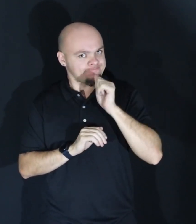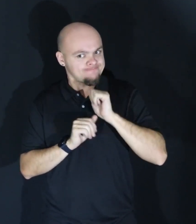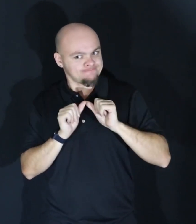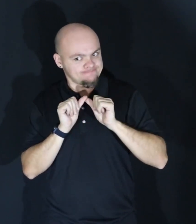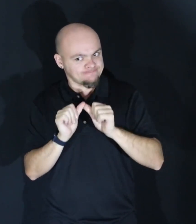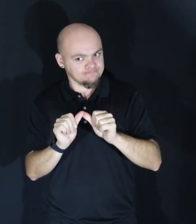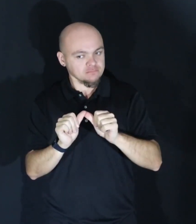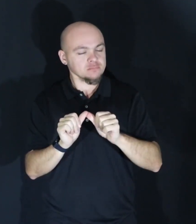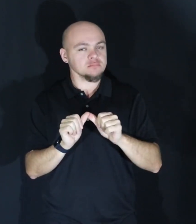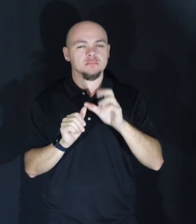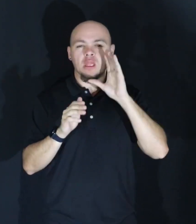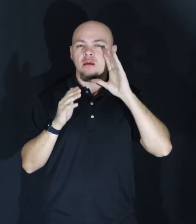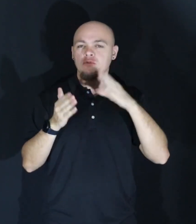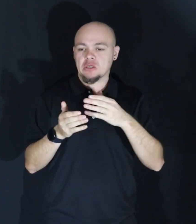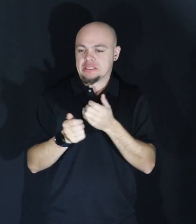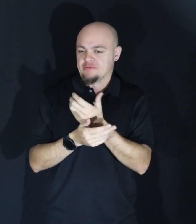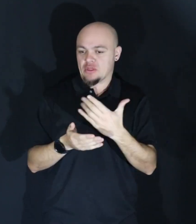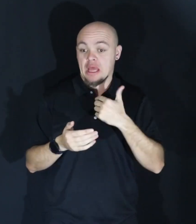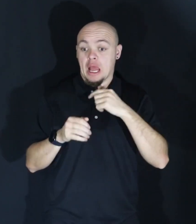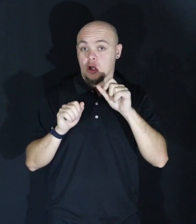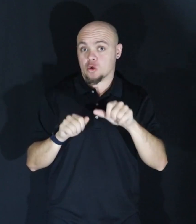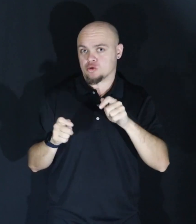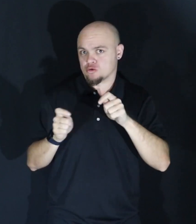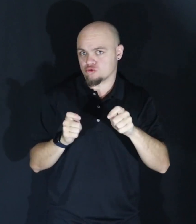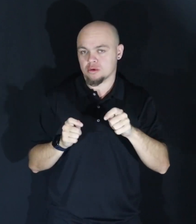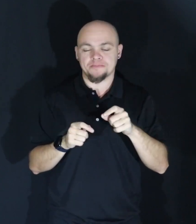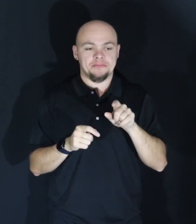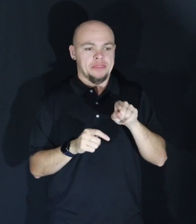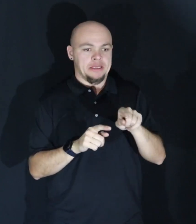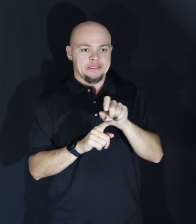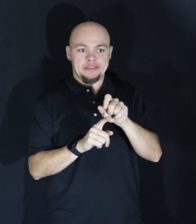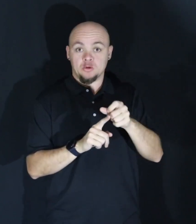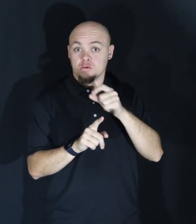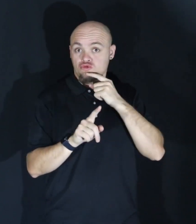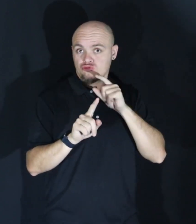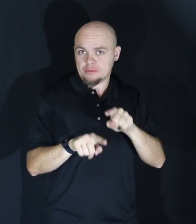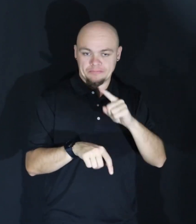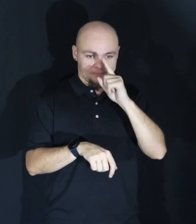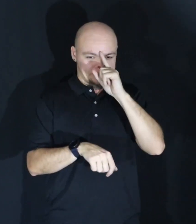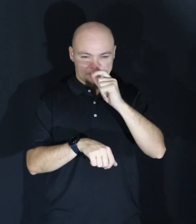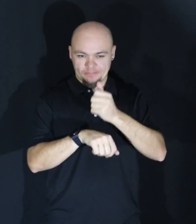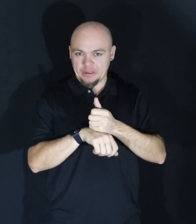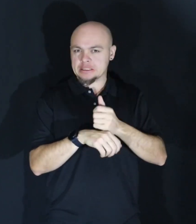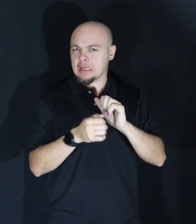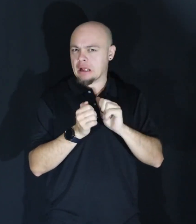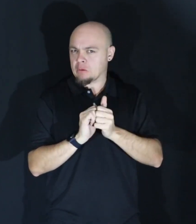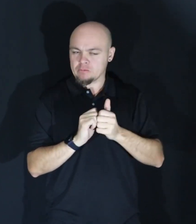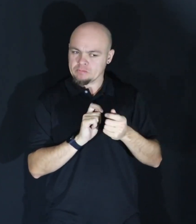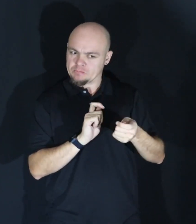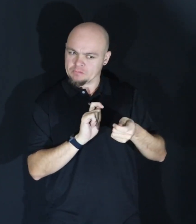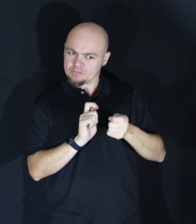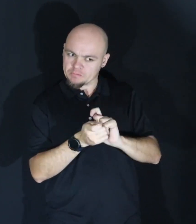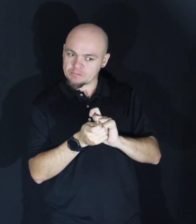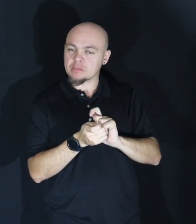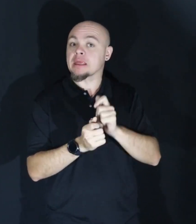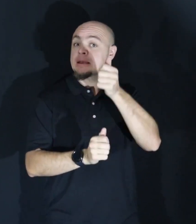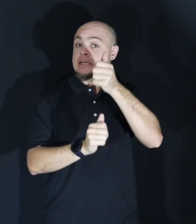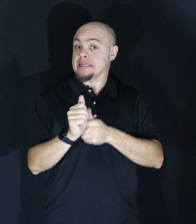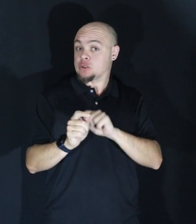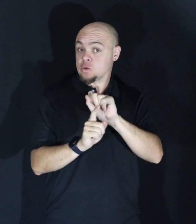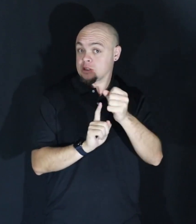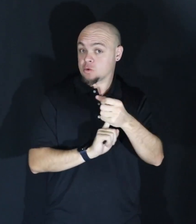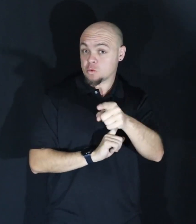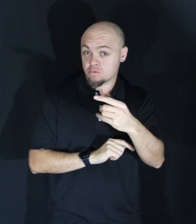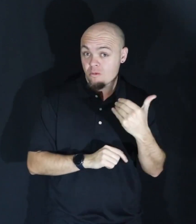I started focusing on what I could control, my response to the situation and my mindset. And that's true for every situation